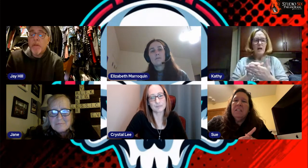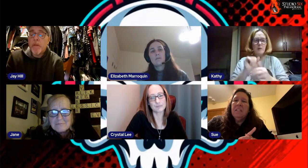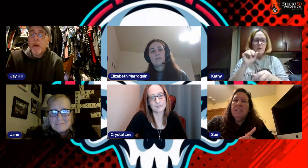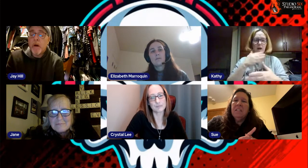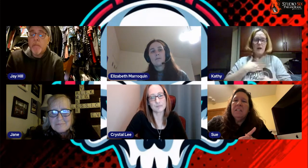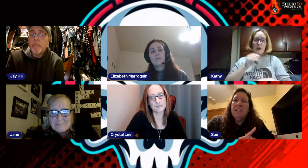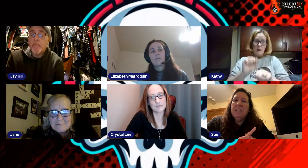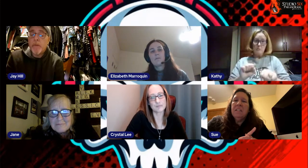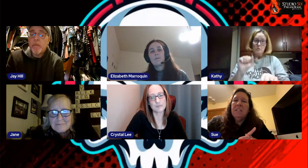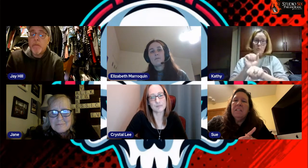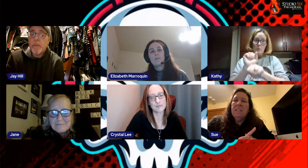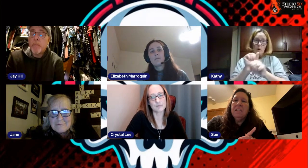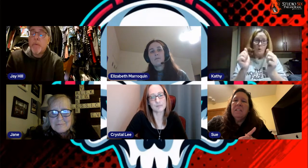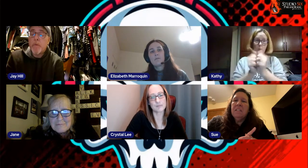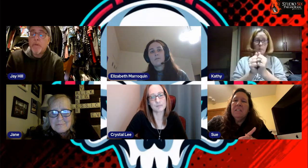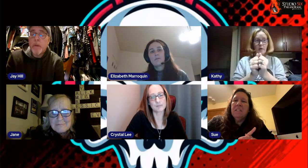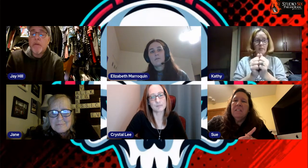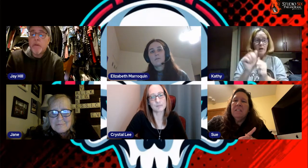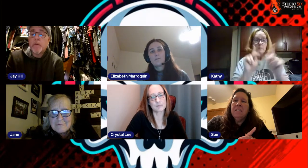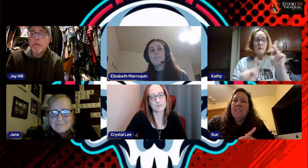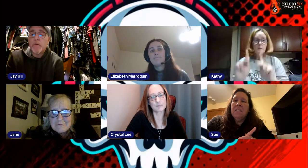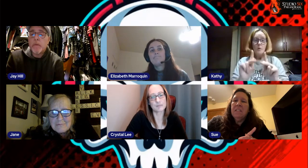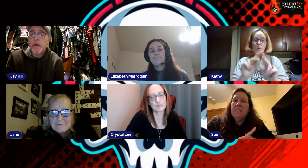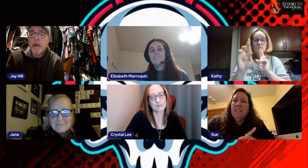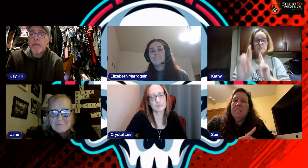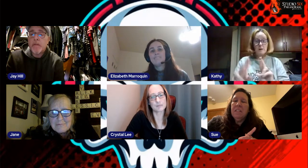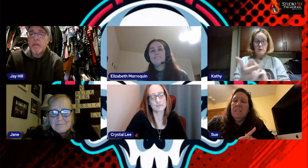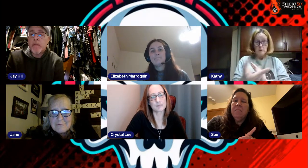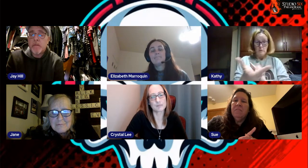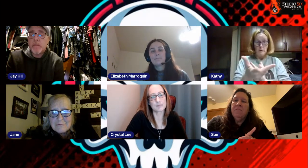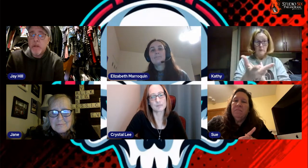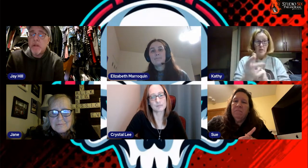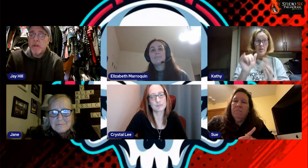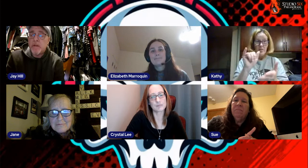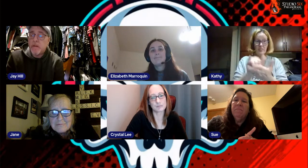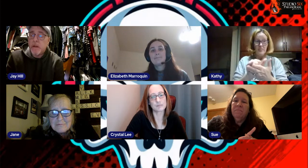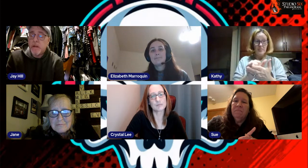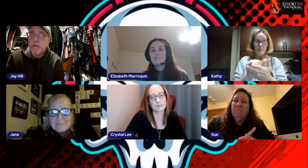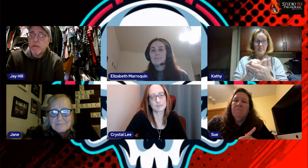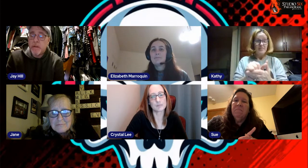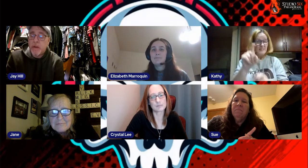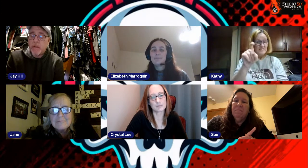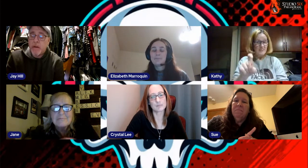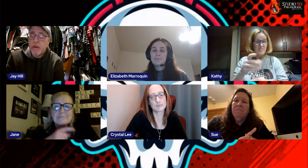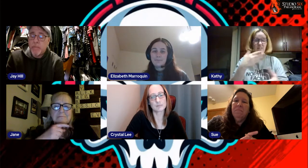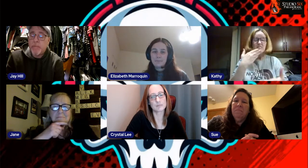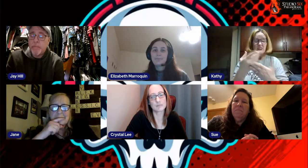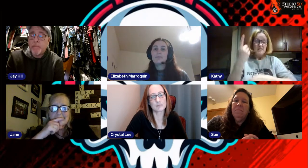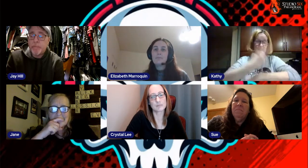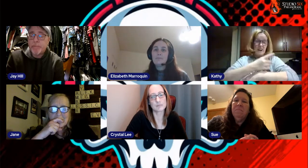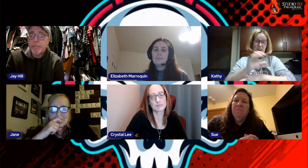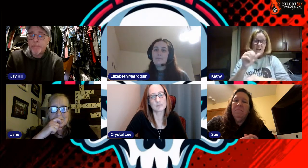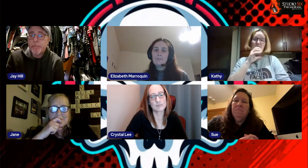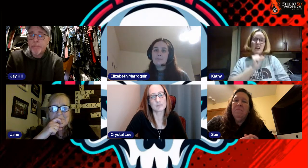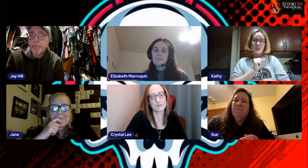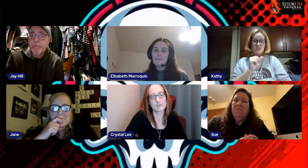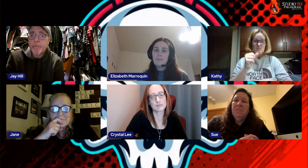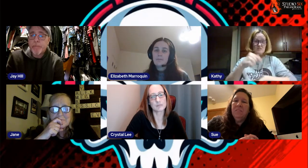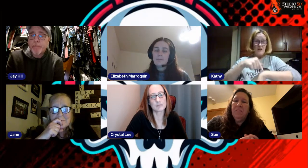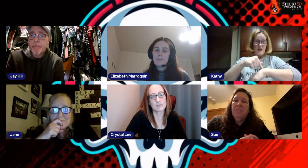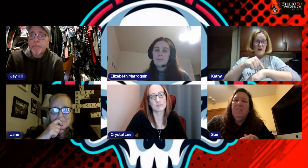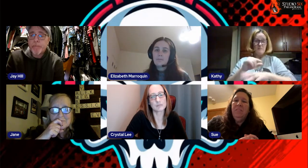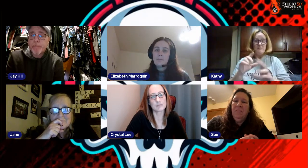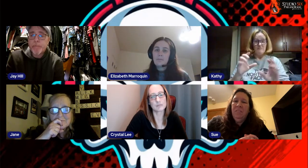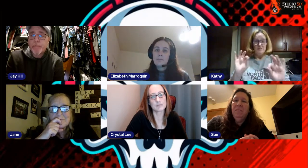with people who respect you, and that's needed in this day and time.